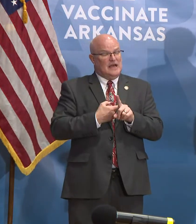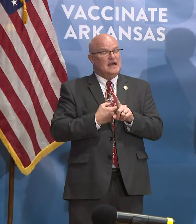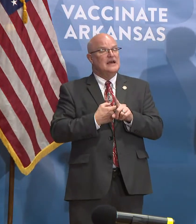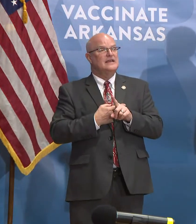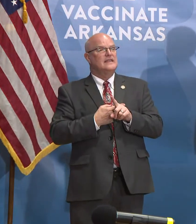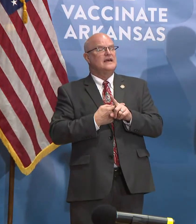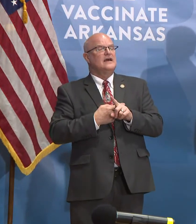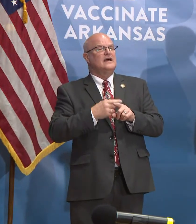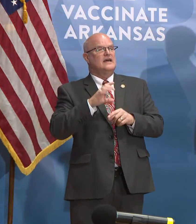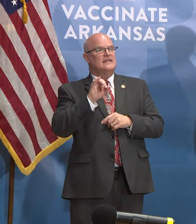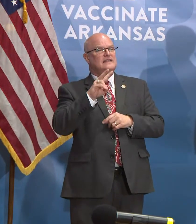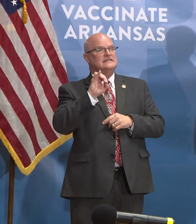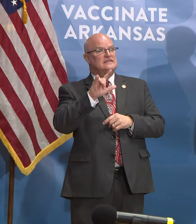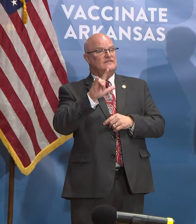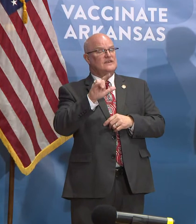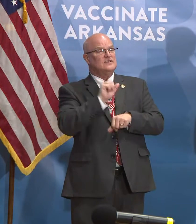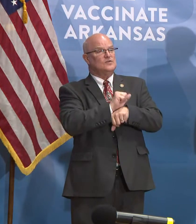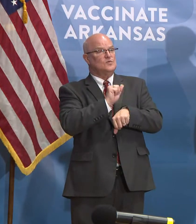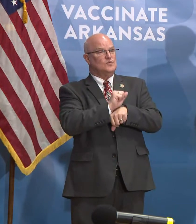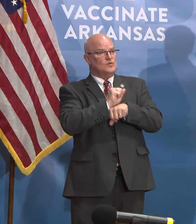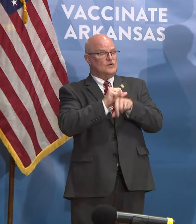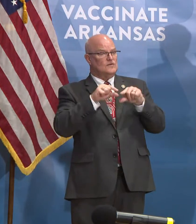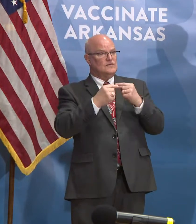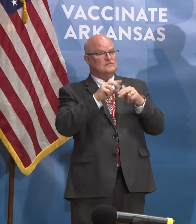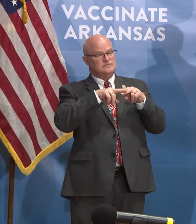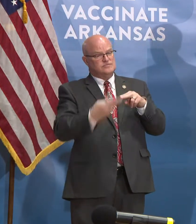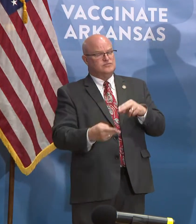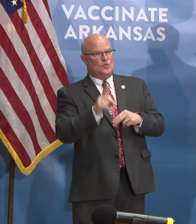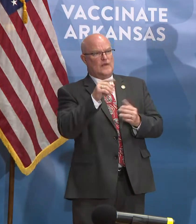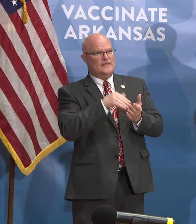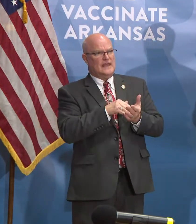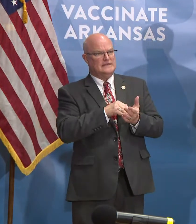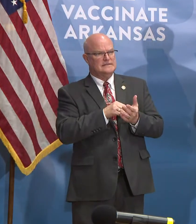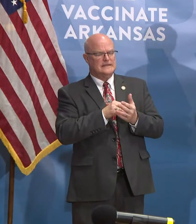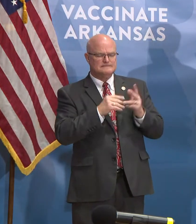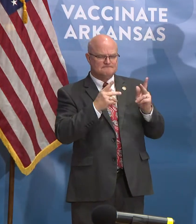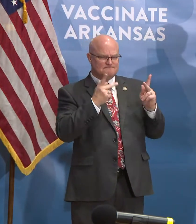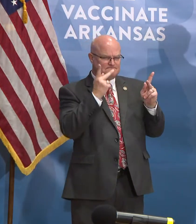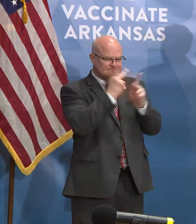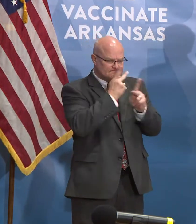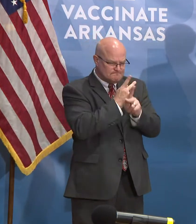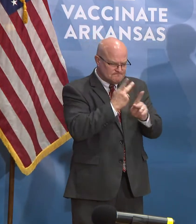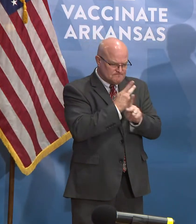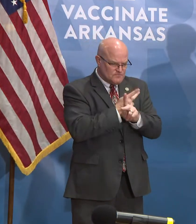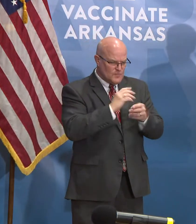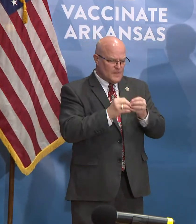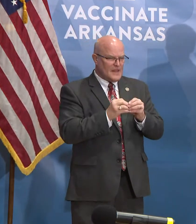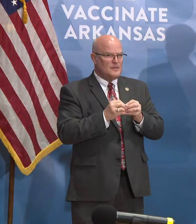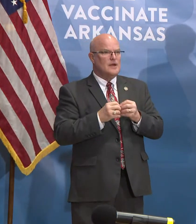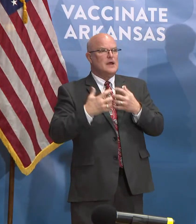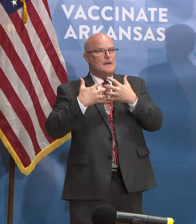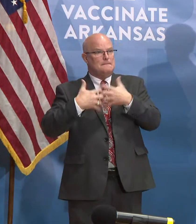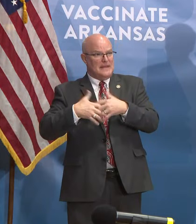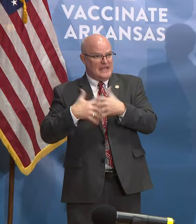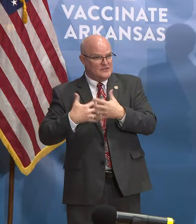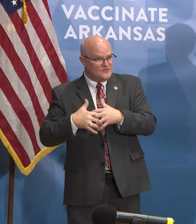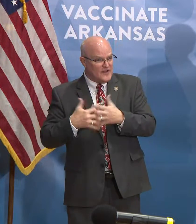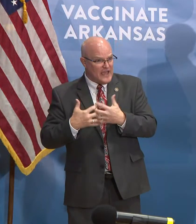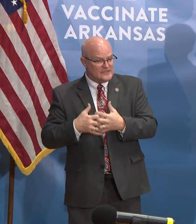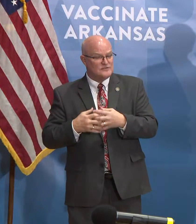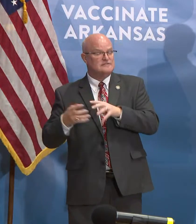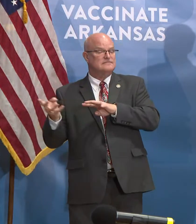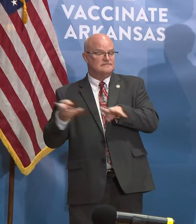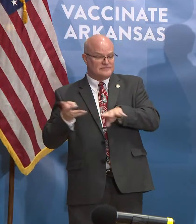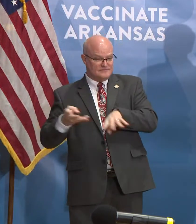force decreased by a little over 1,000. And you dig into the numbers and you see that we grew in manufacturing, we grew